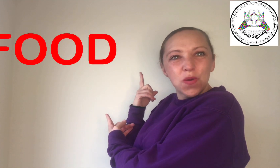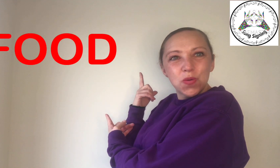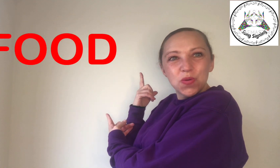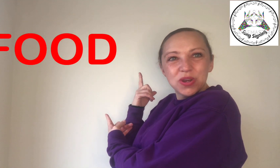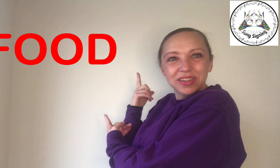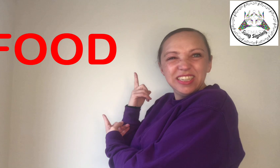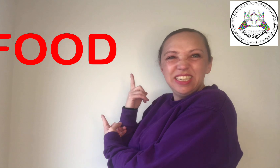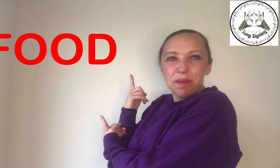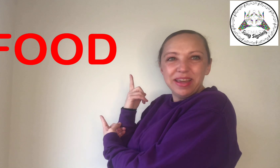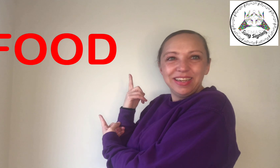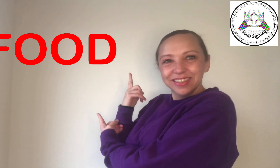food, yummy.